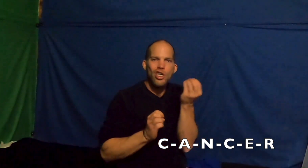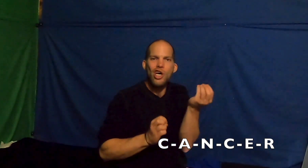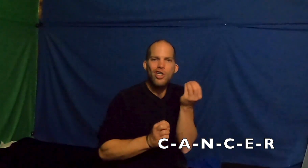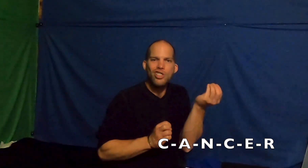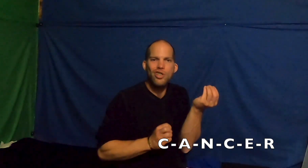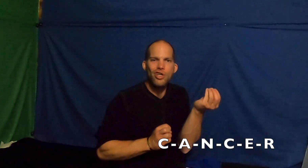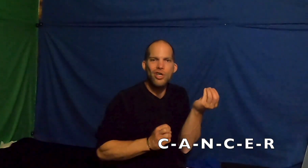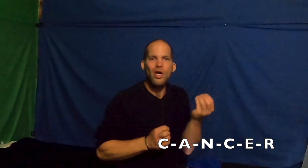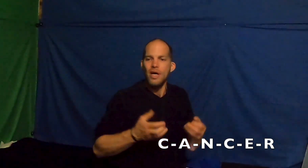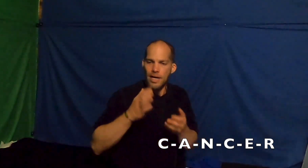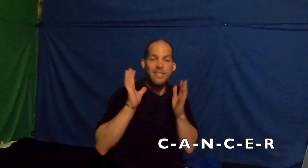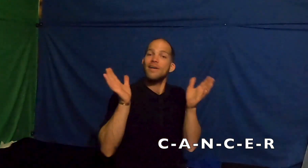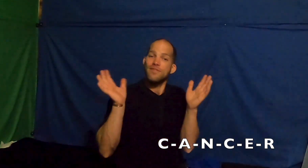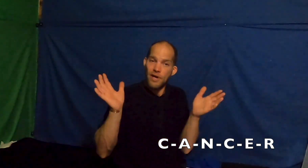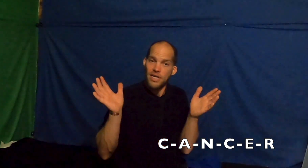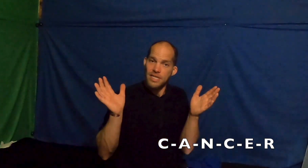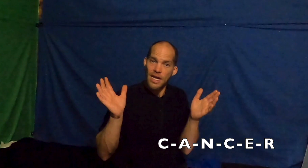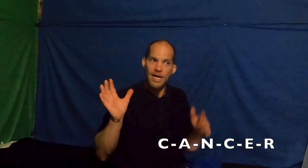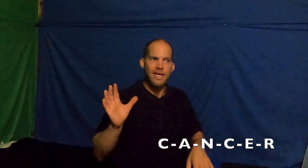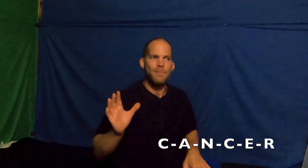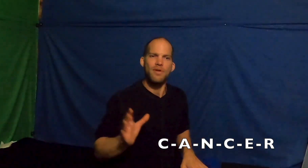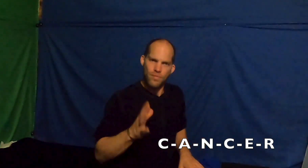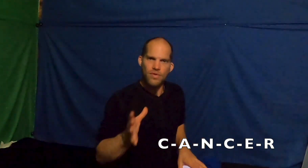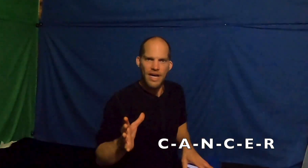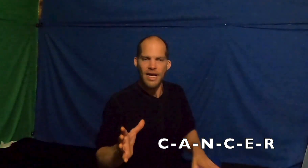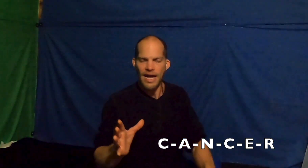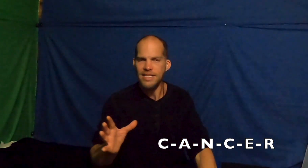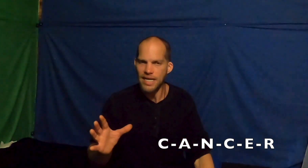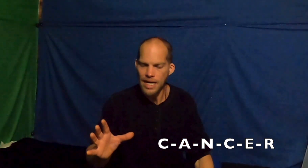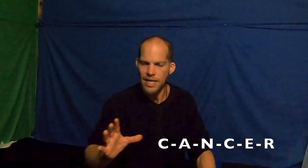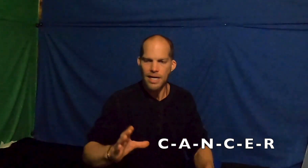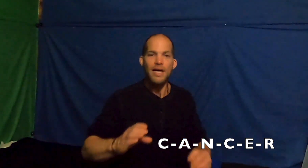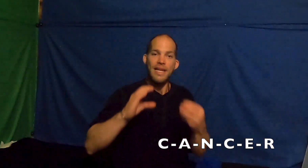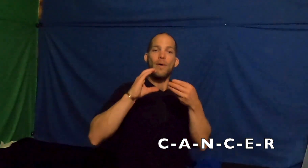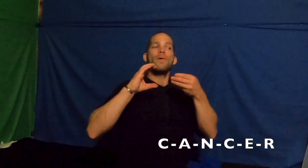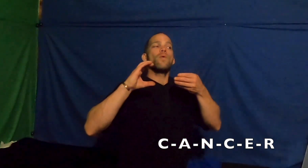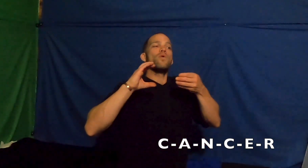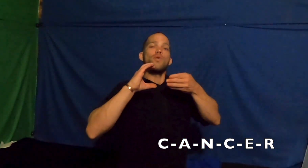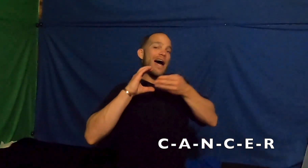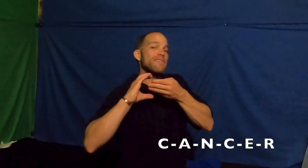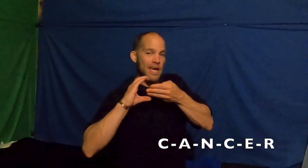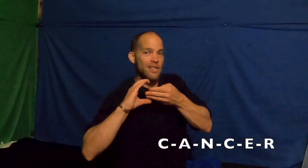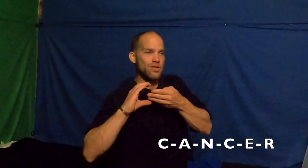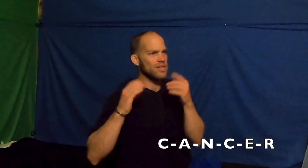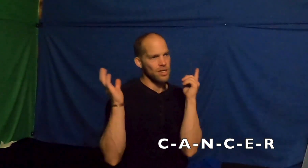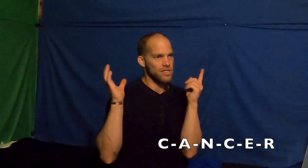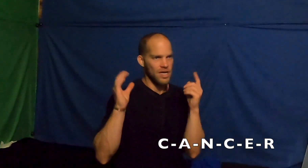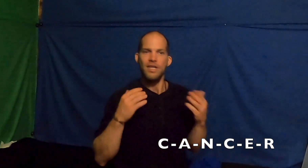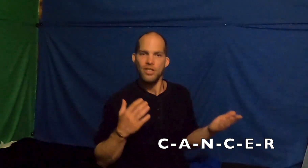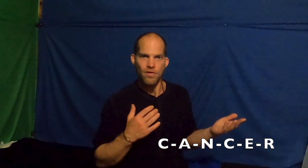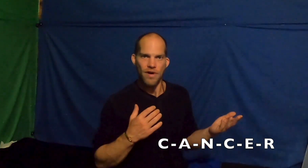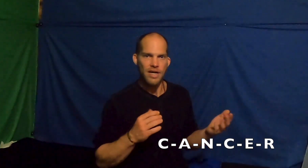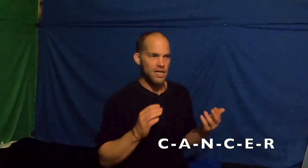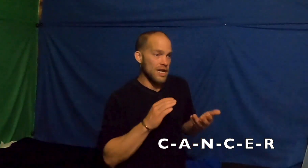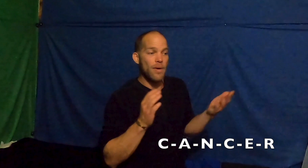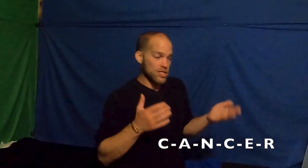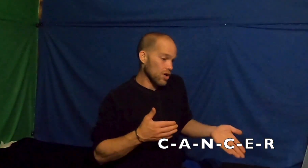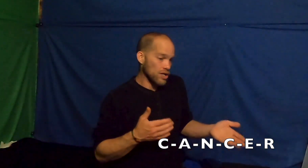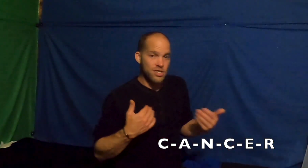can't sure. It sounds funny to say it like that, but think again as a kid. Now, when you have cancer, it's unseen until you find it. Now it's a constant or